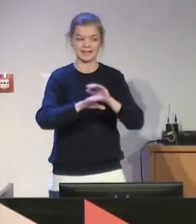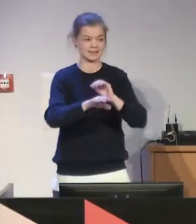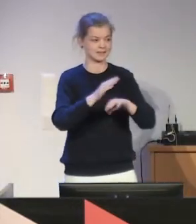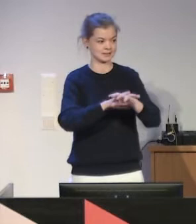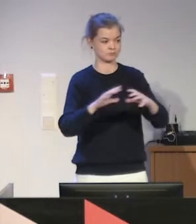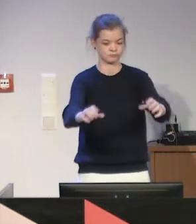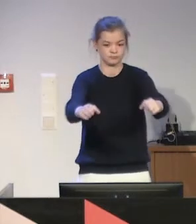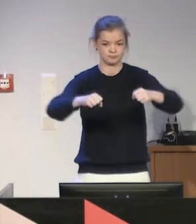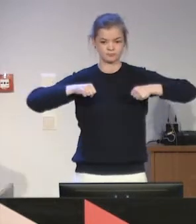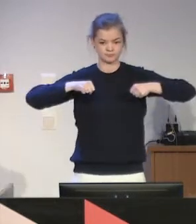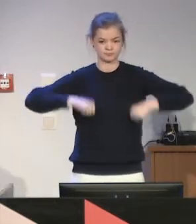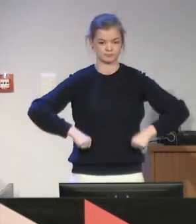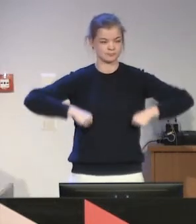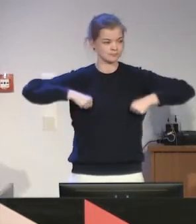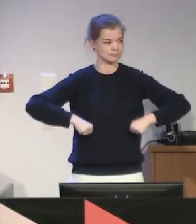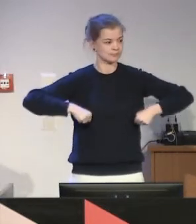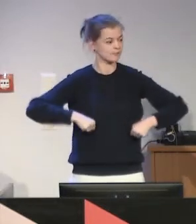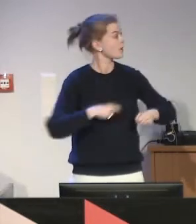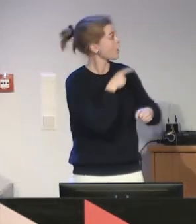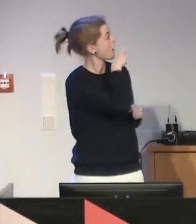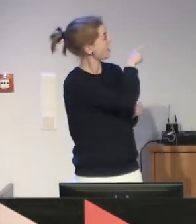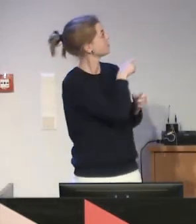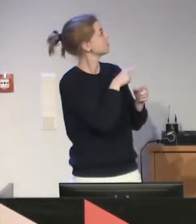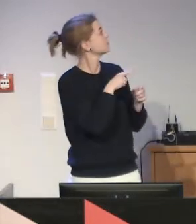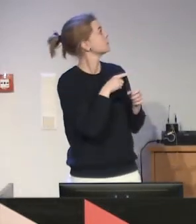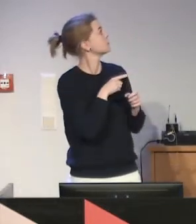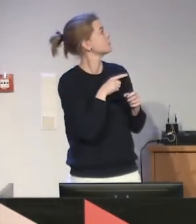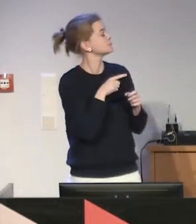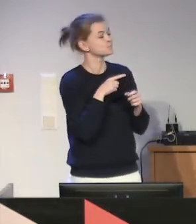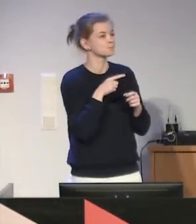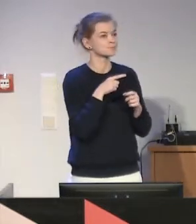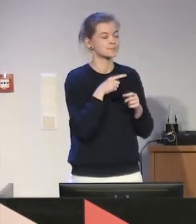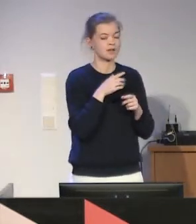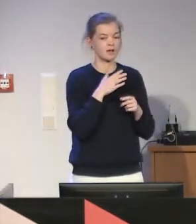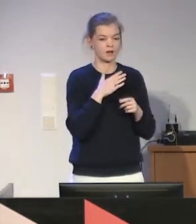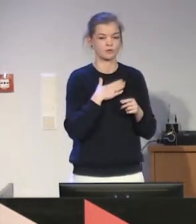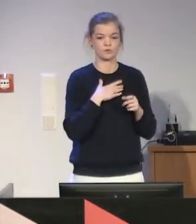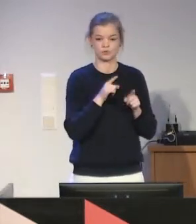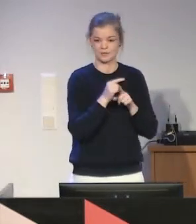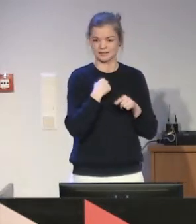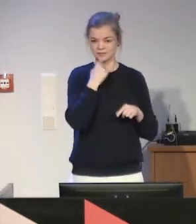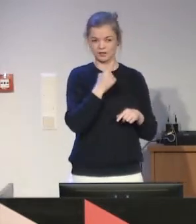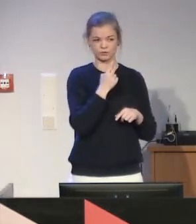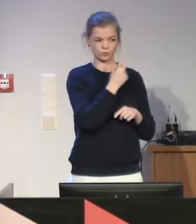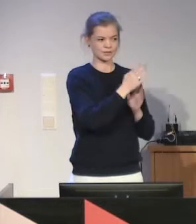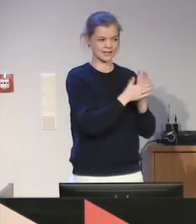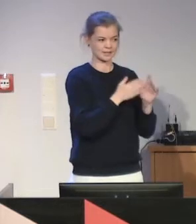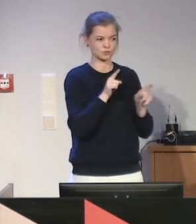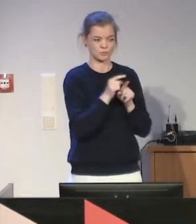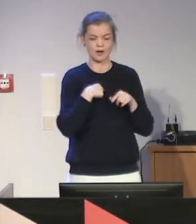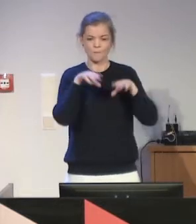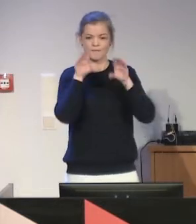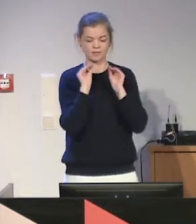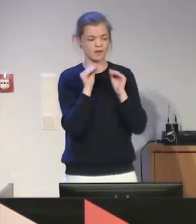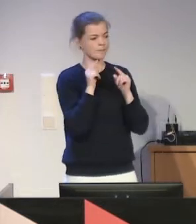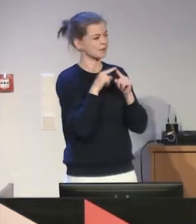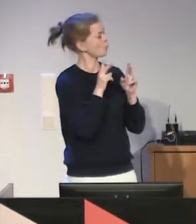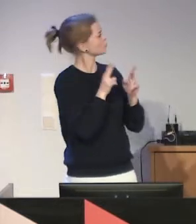can see that the boy as well is taking my hands. He has his hands above mine. And as I